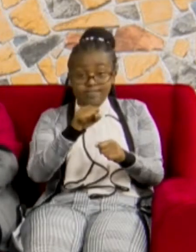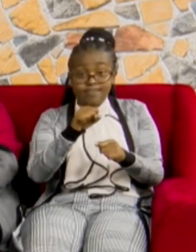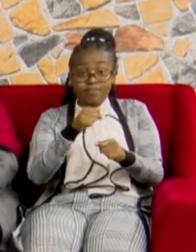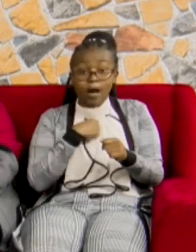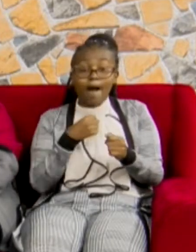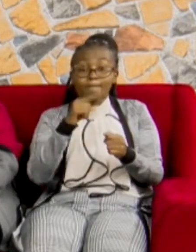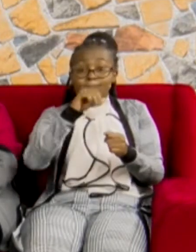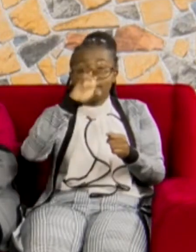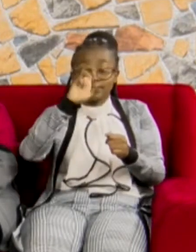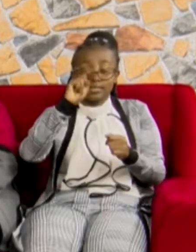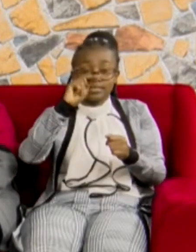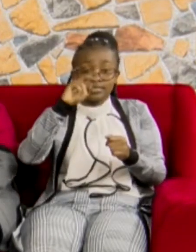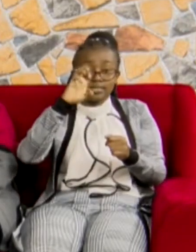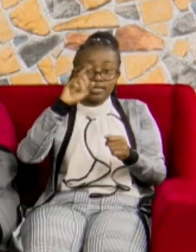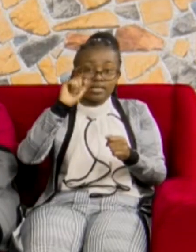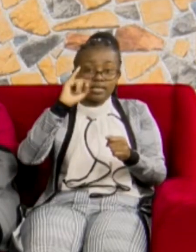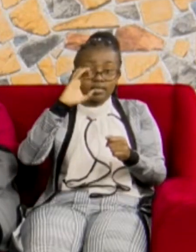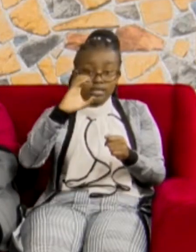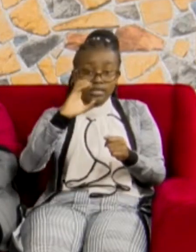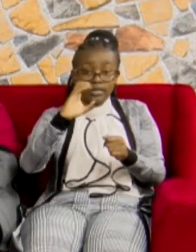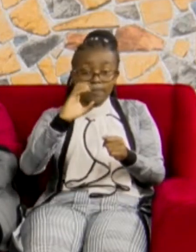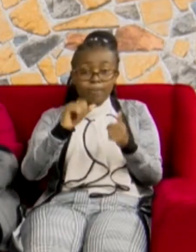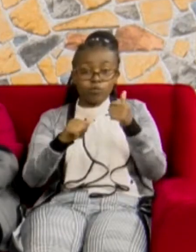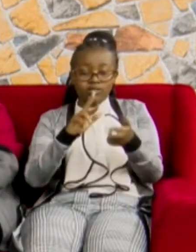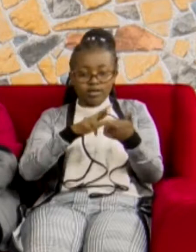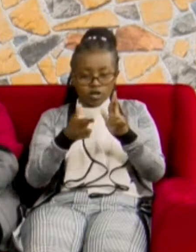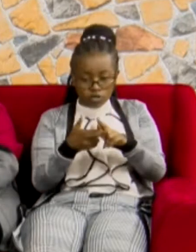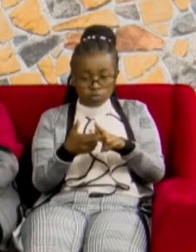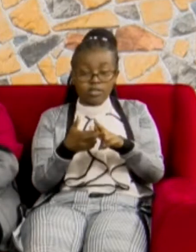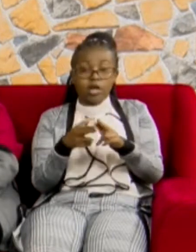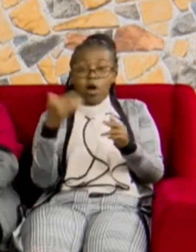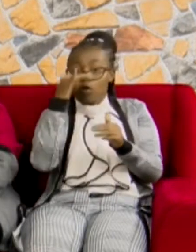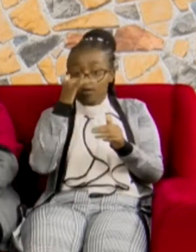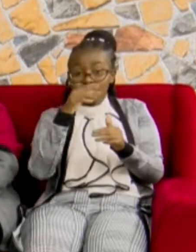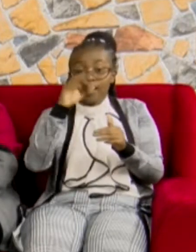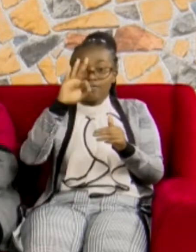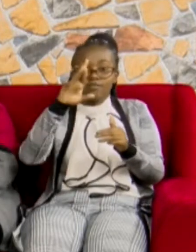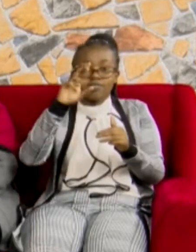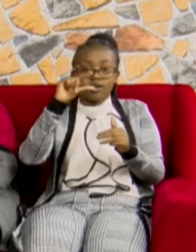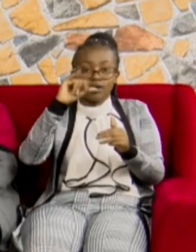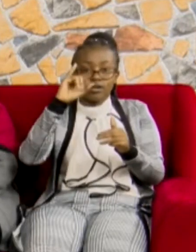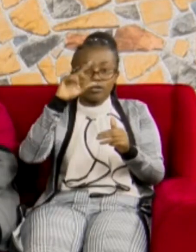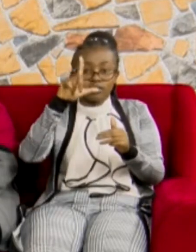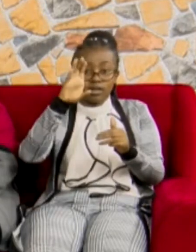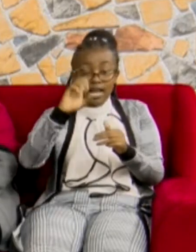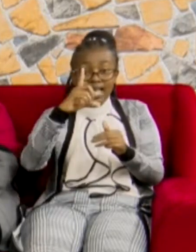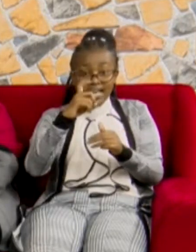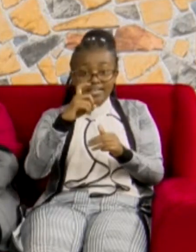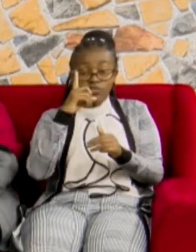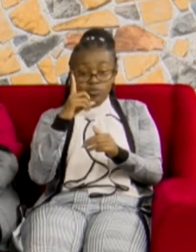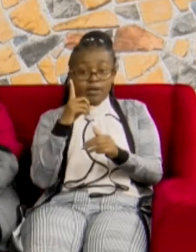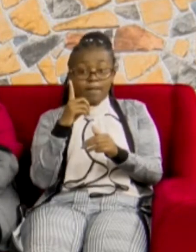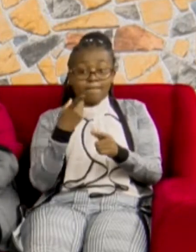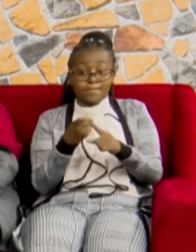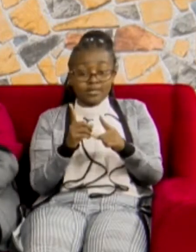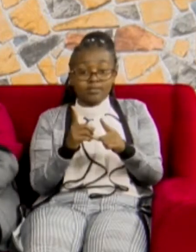are genetic disorders that are related with autism, spectrum disorder, and Fragile X is one of them. And actually,